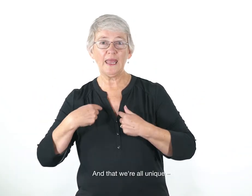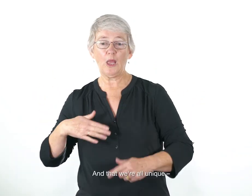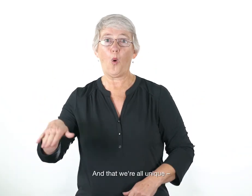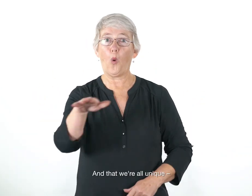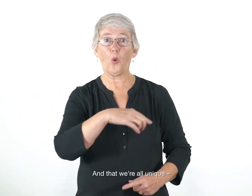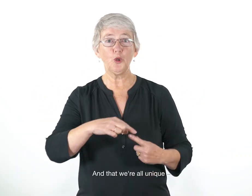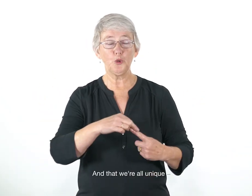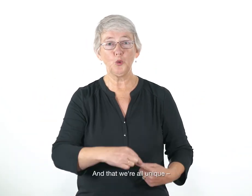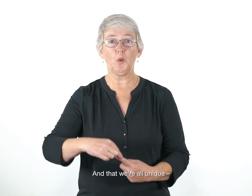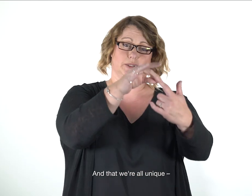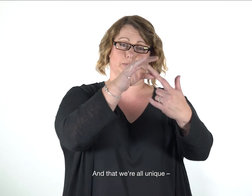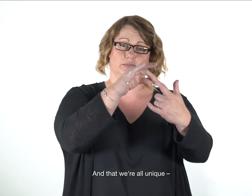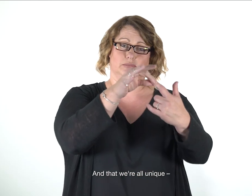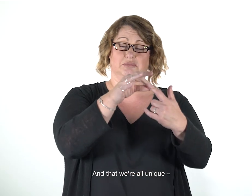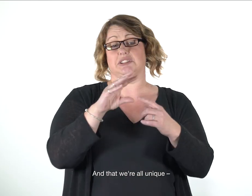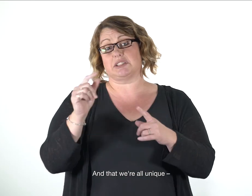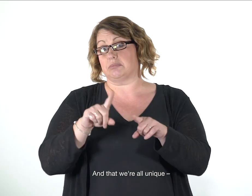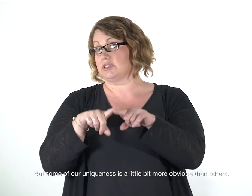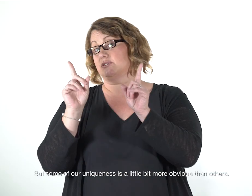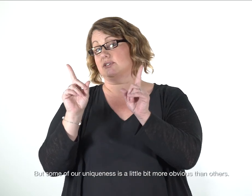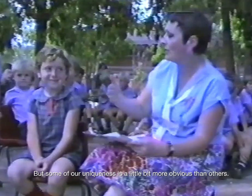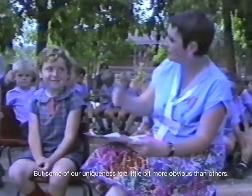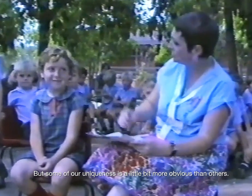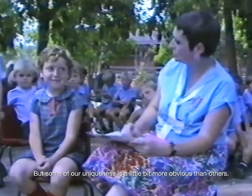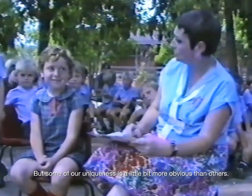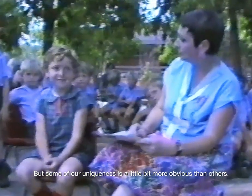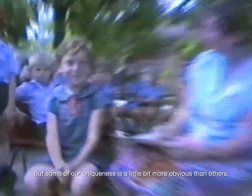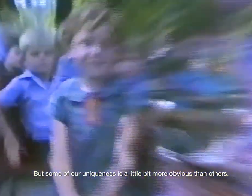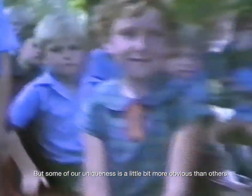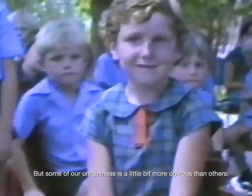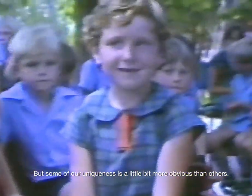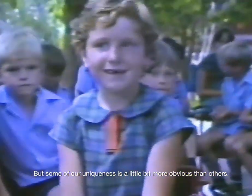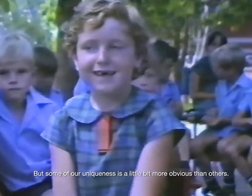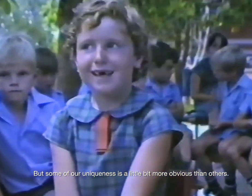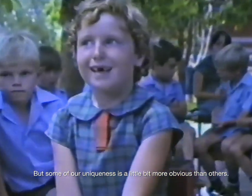and that we're all unique but some of our uniqueness is a little bit more obvious than others